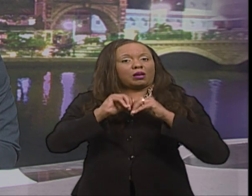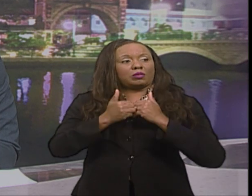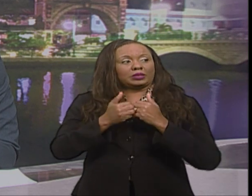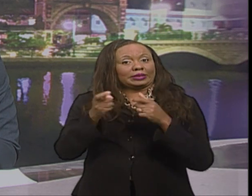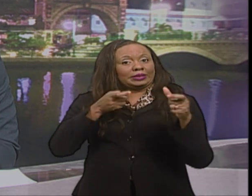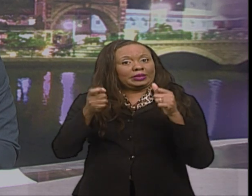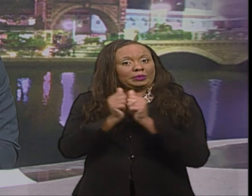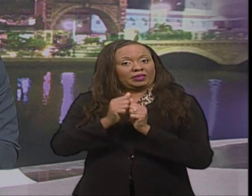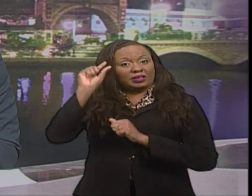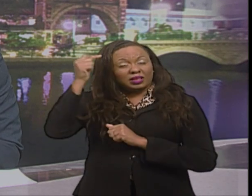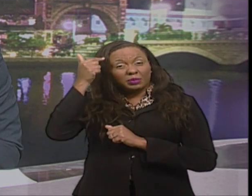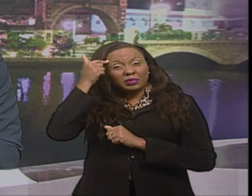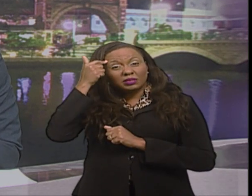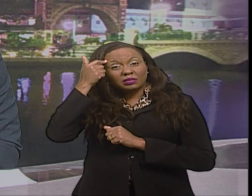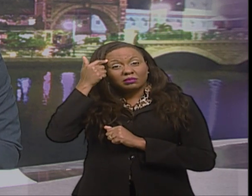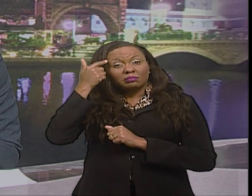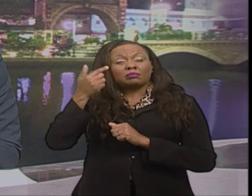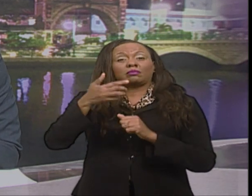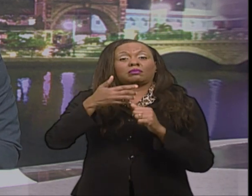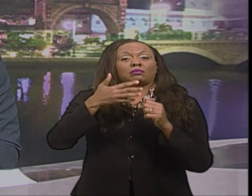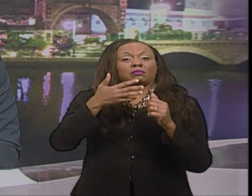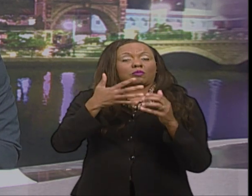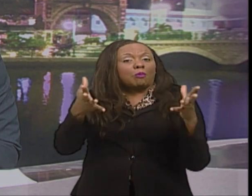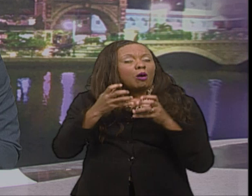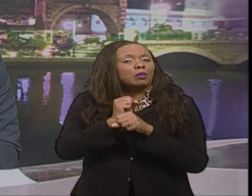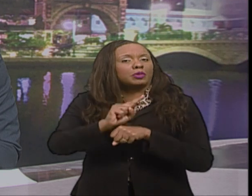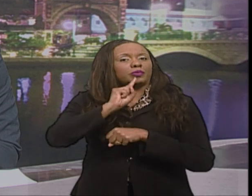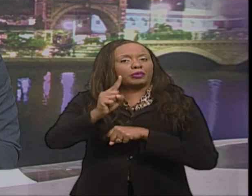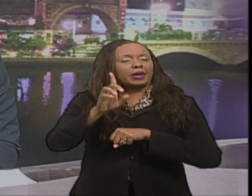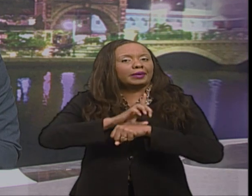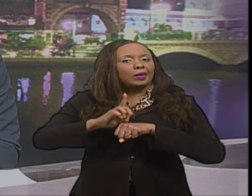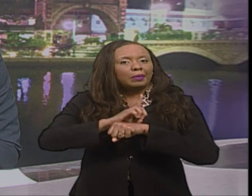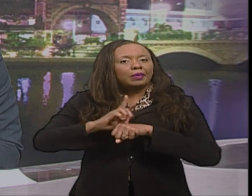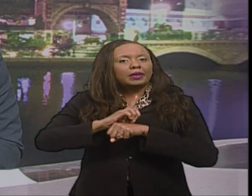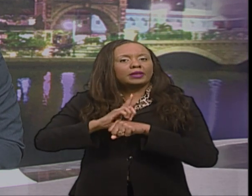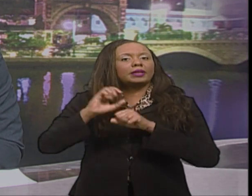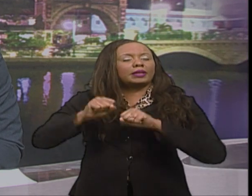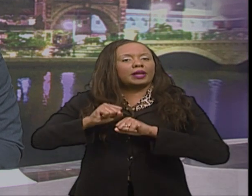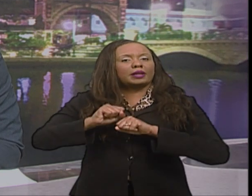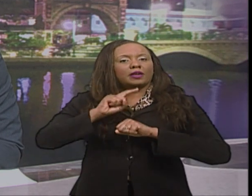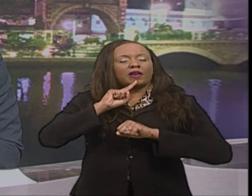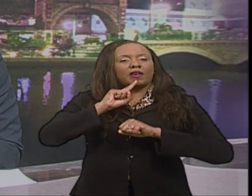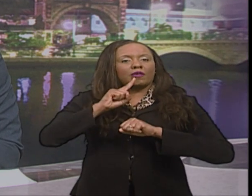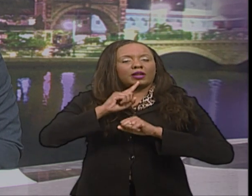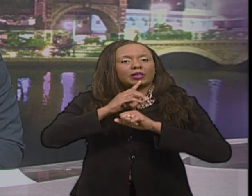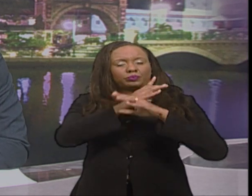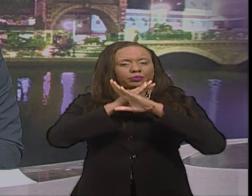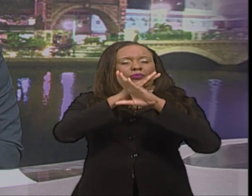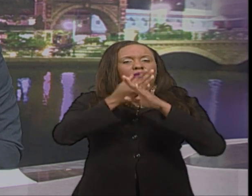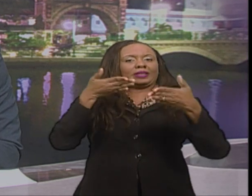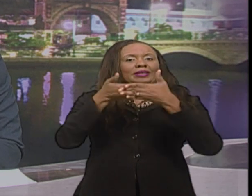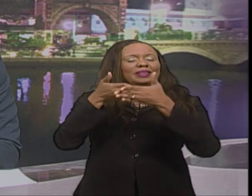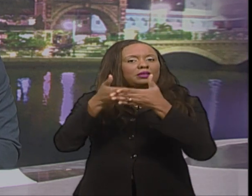to realize the government's idea of making the island the first climate-resilient country in the world. Mr. Skerrit, during a national